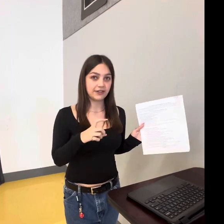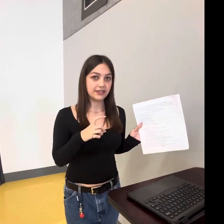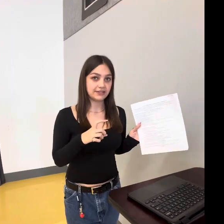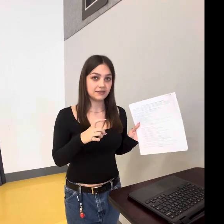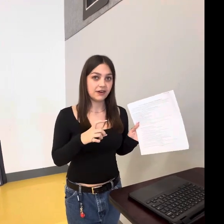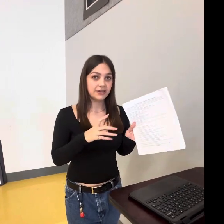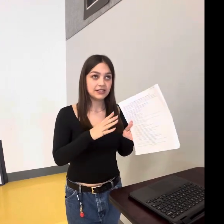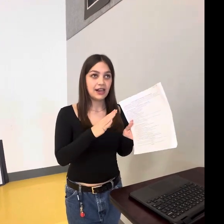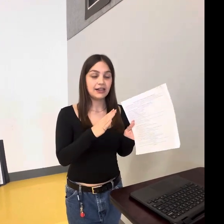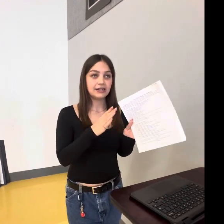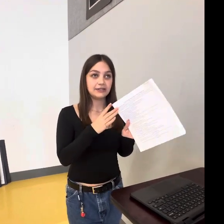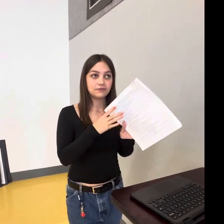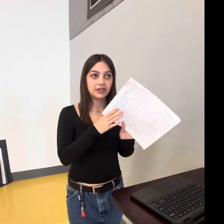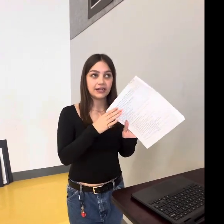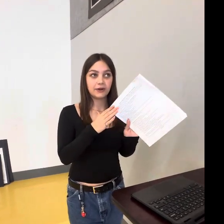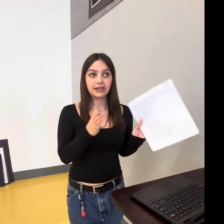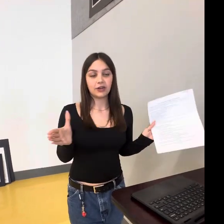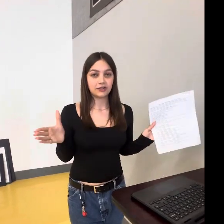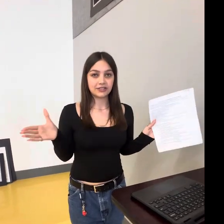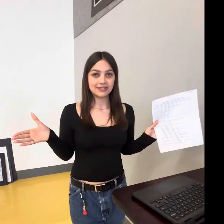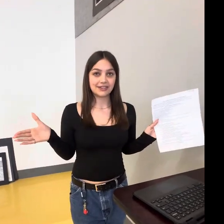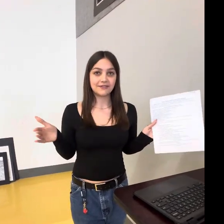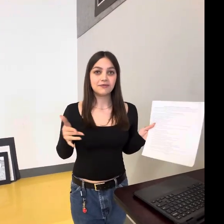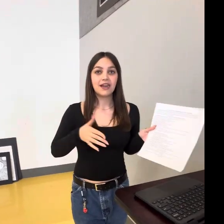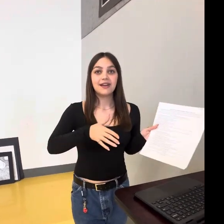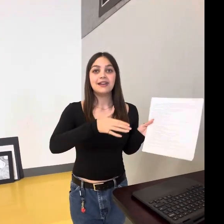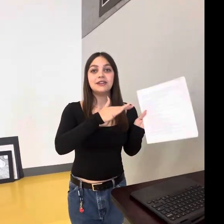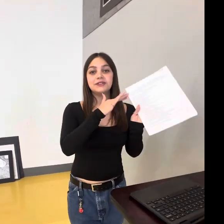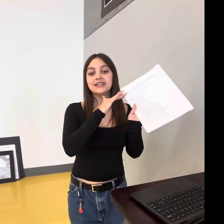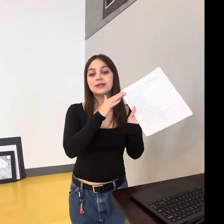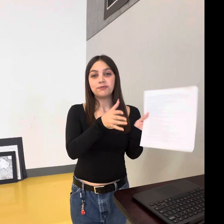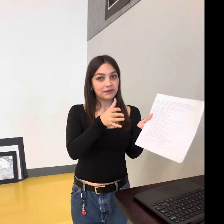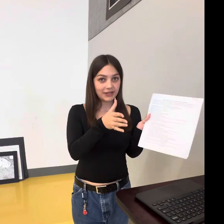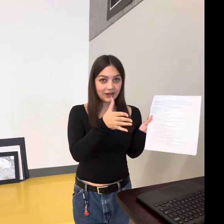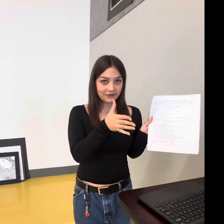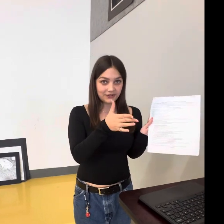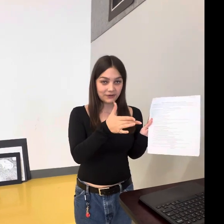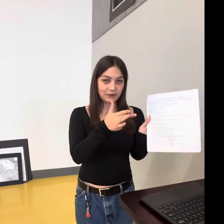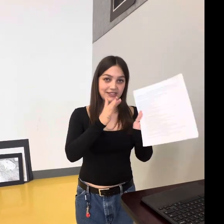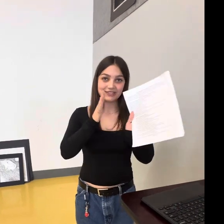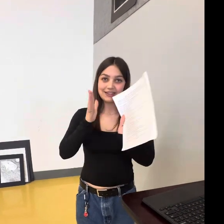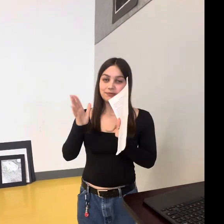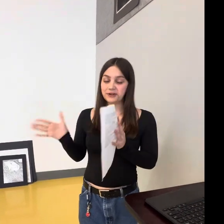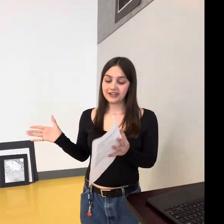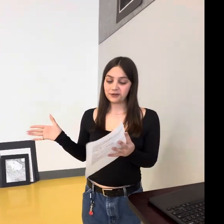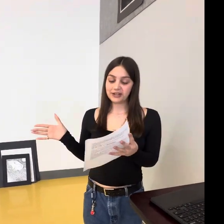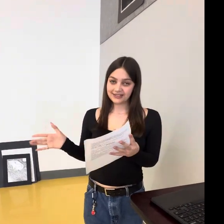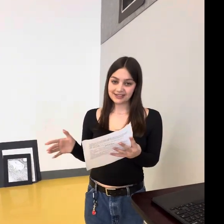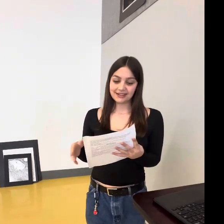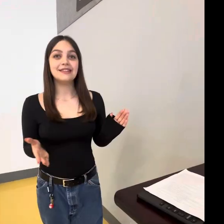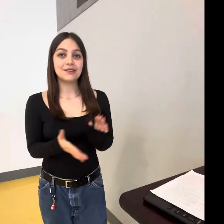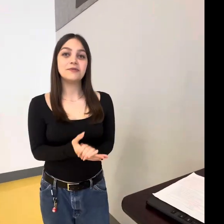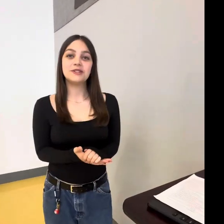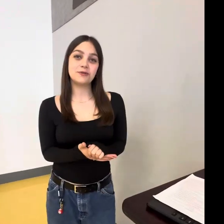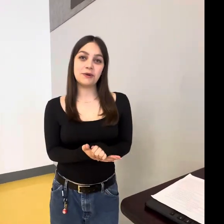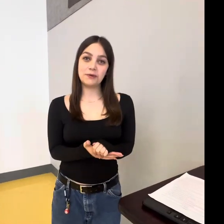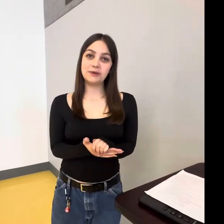evidence and like writing the authors and stuff. And then you take the bibliography information and put it into an essay. And something to remember when starting